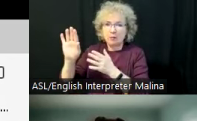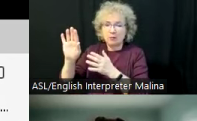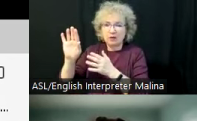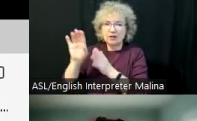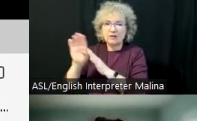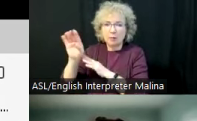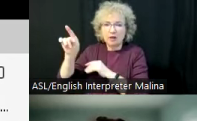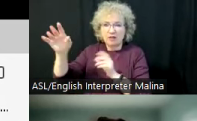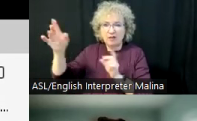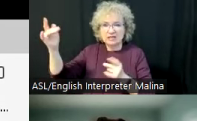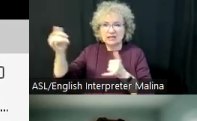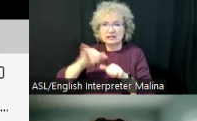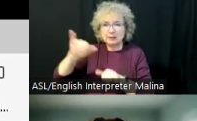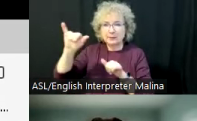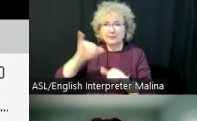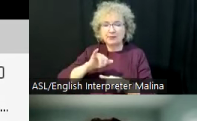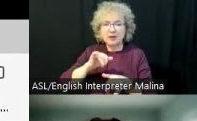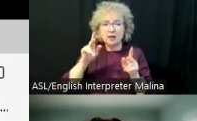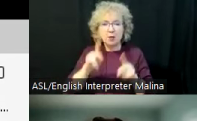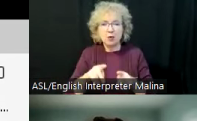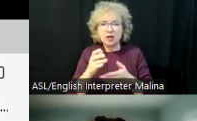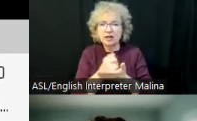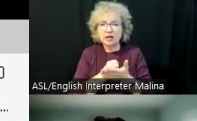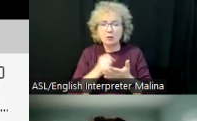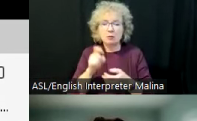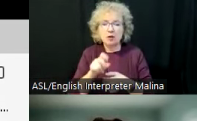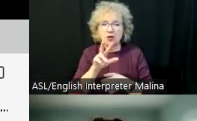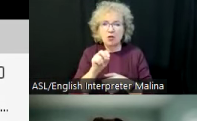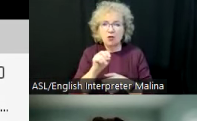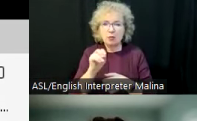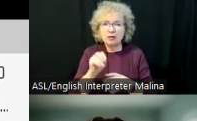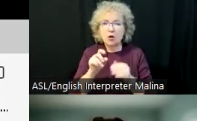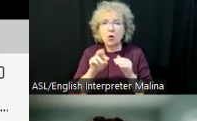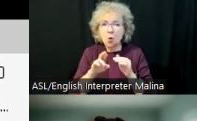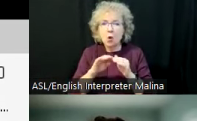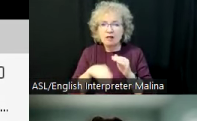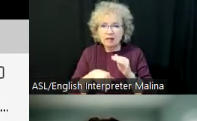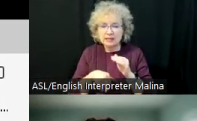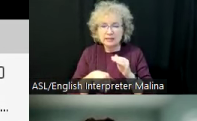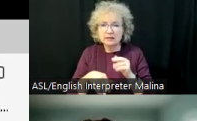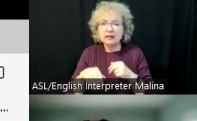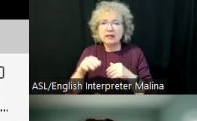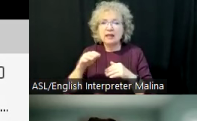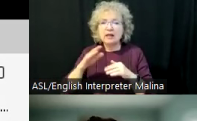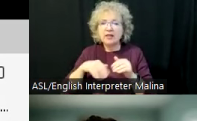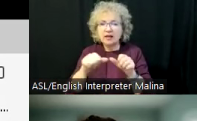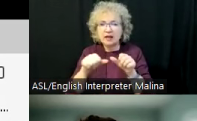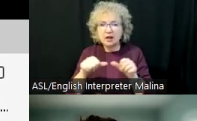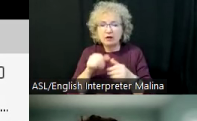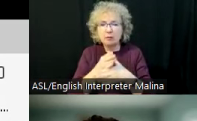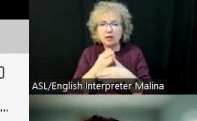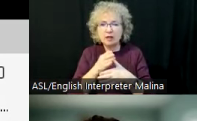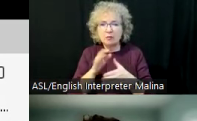individual must have an income that is 30 percent or less than the area median income, according to HUD's